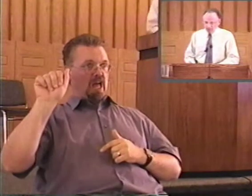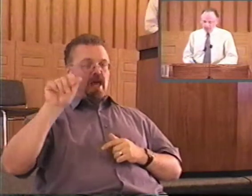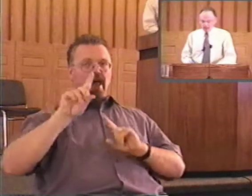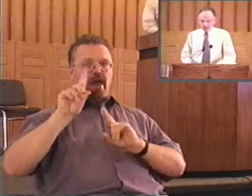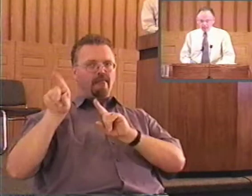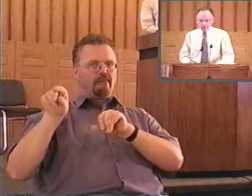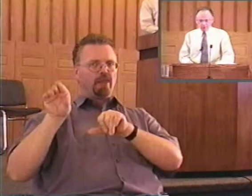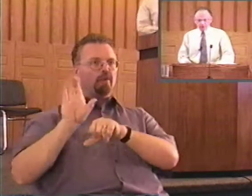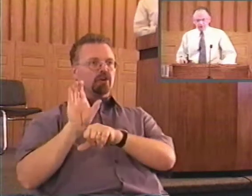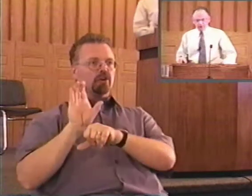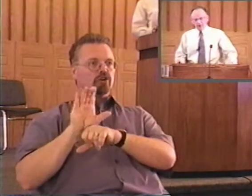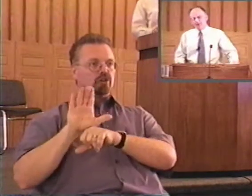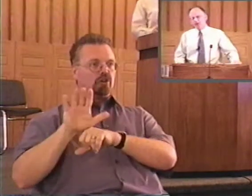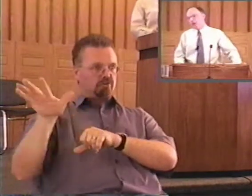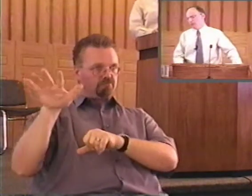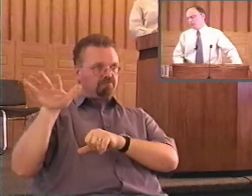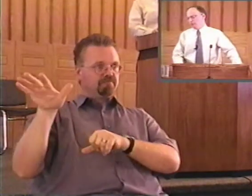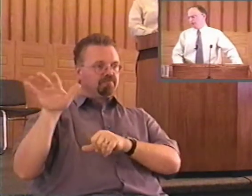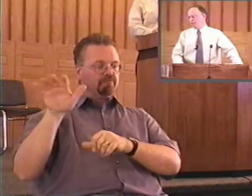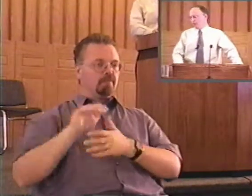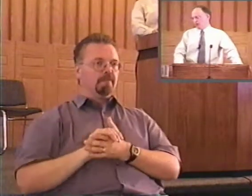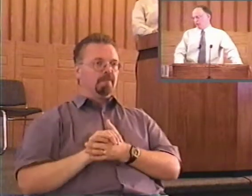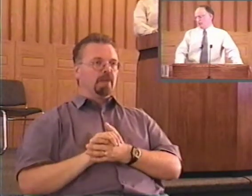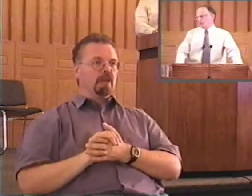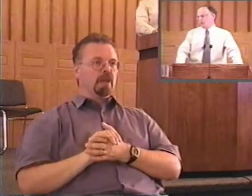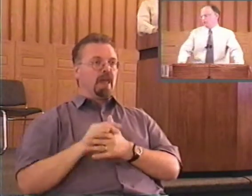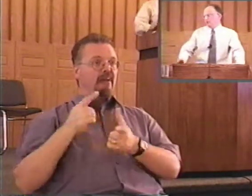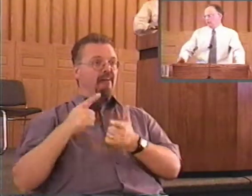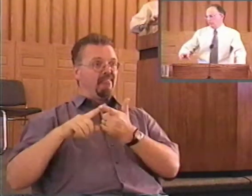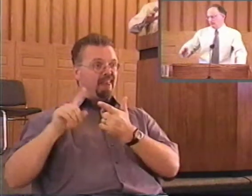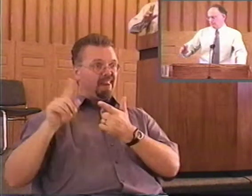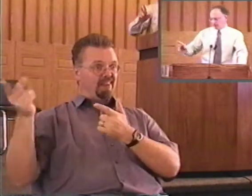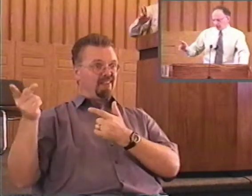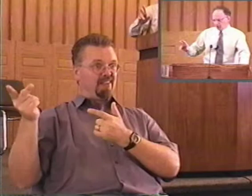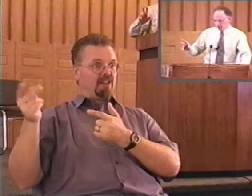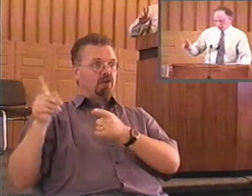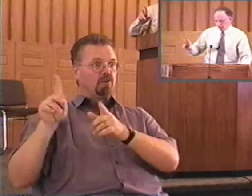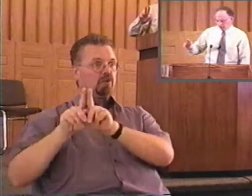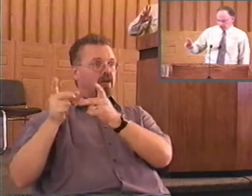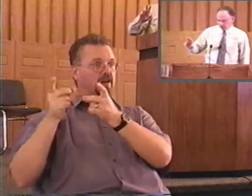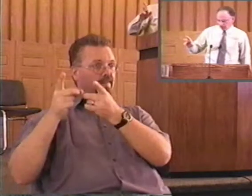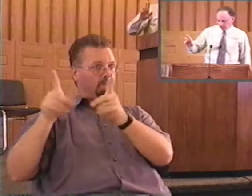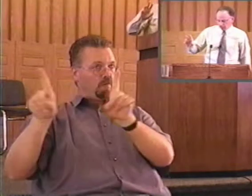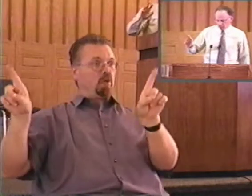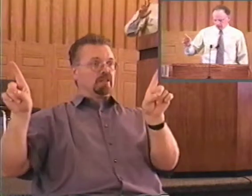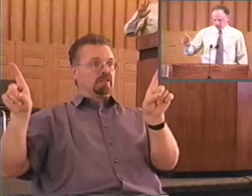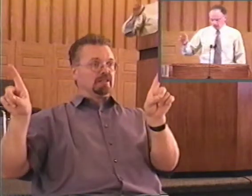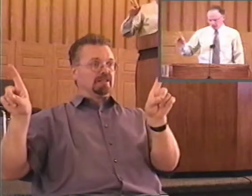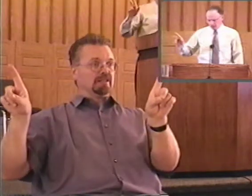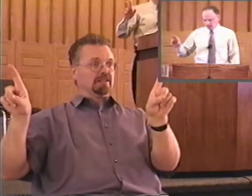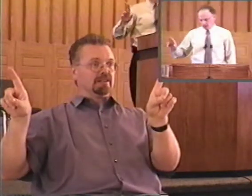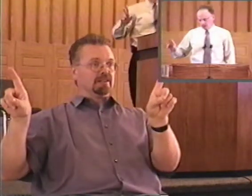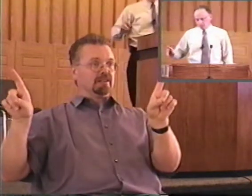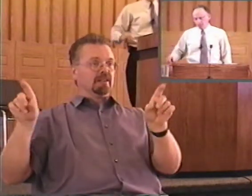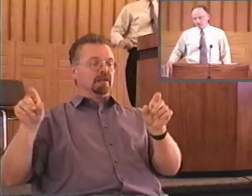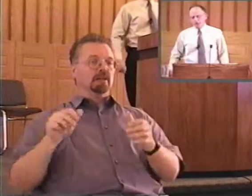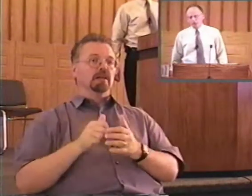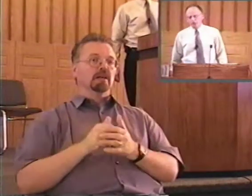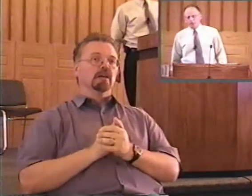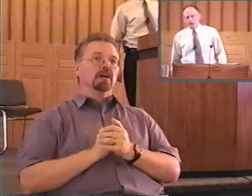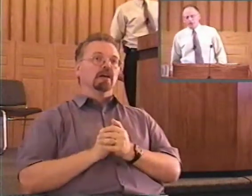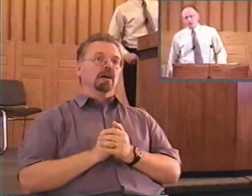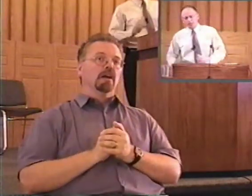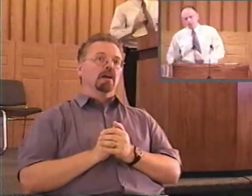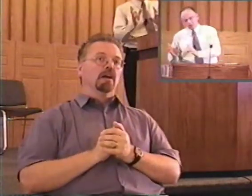And I met, and then they were divorced. Billy Graham's son and daughter and son-in-law